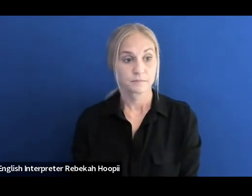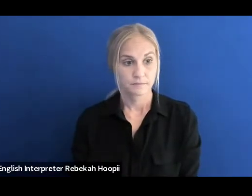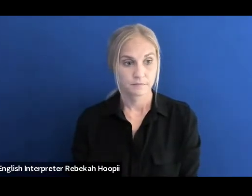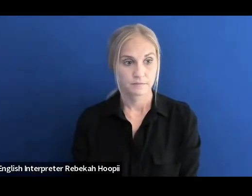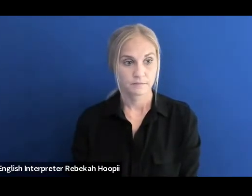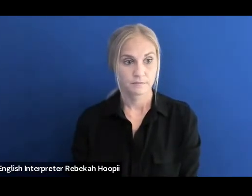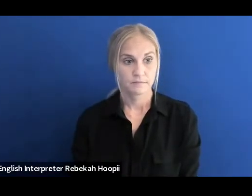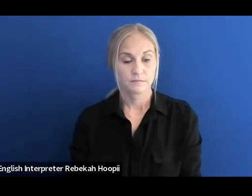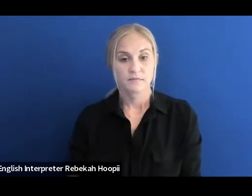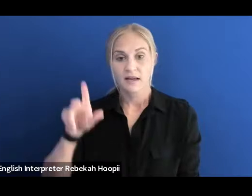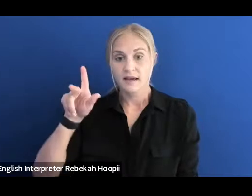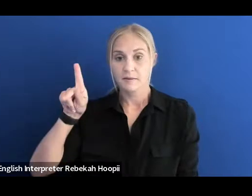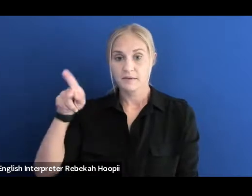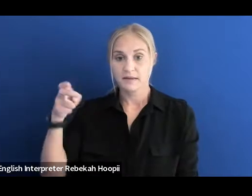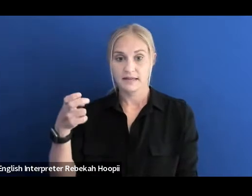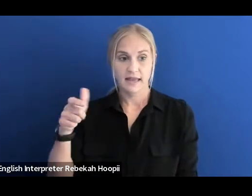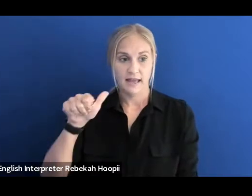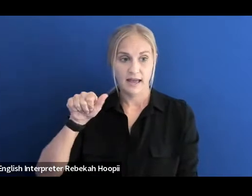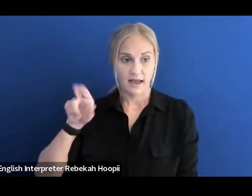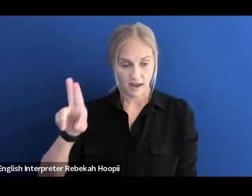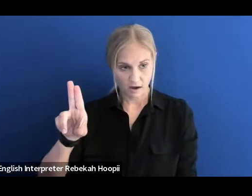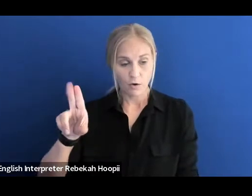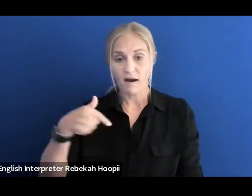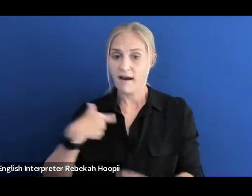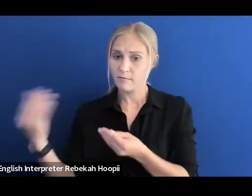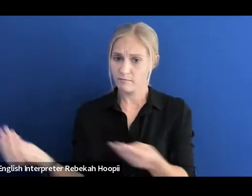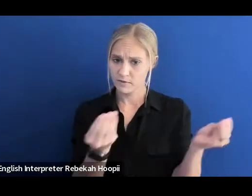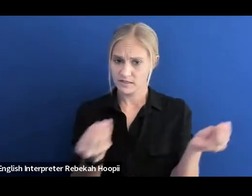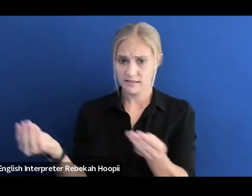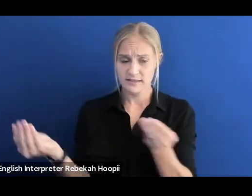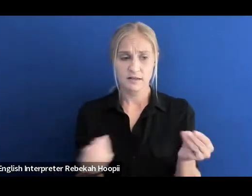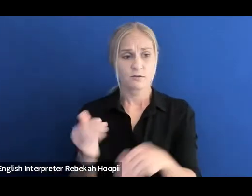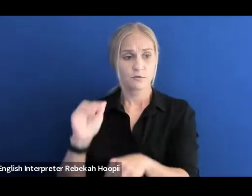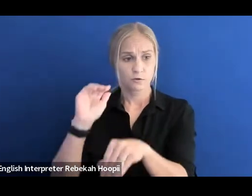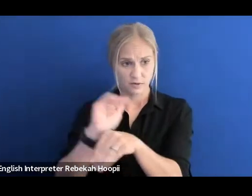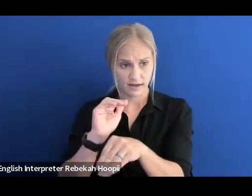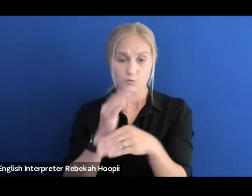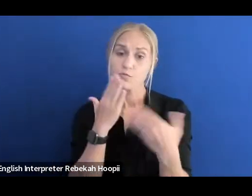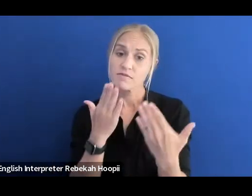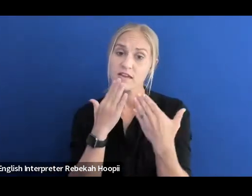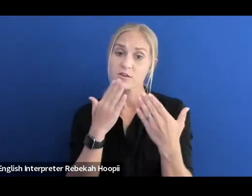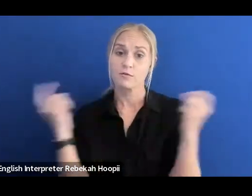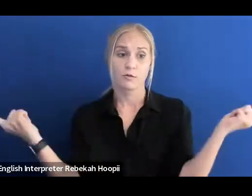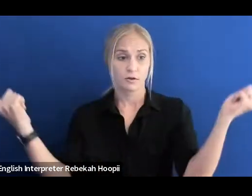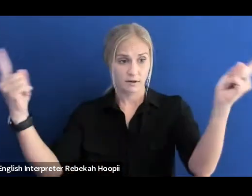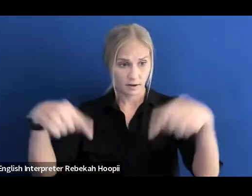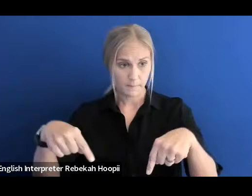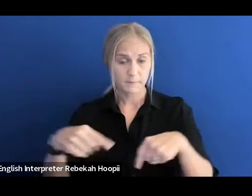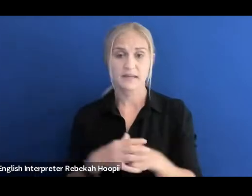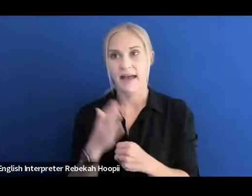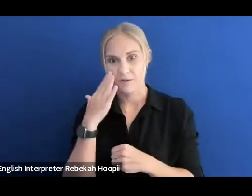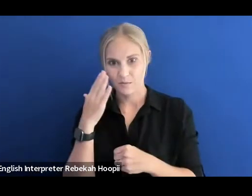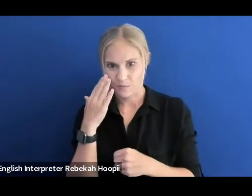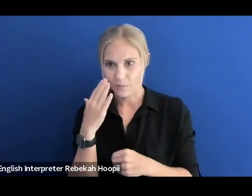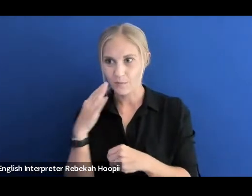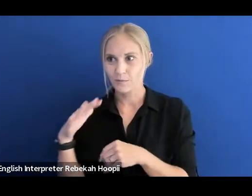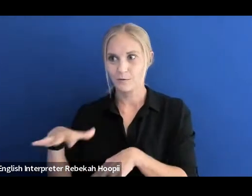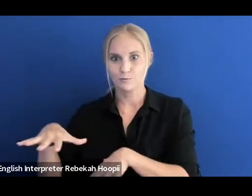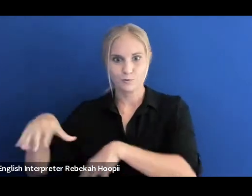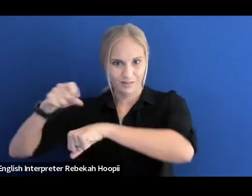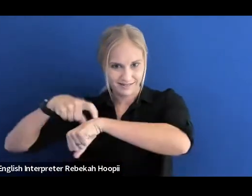Okay. I'm Kehal Watson-Sproat. I'm just facilitating this evening. So thank you, everyone, for coming. I know you've taken time out of your evenings to be